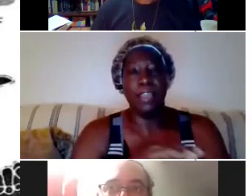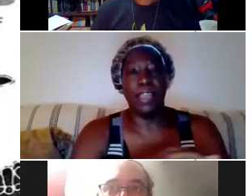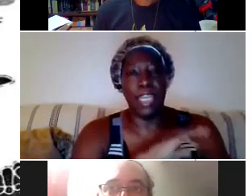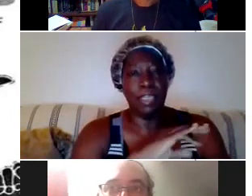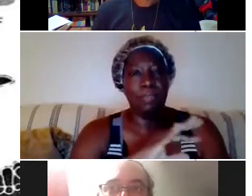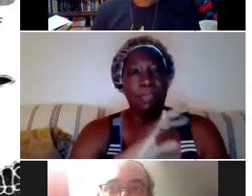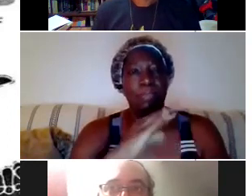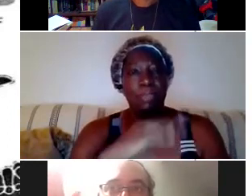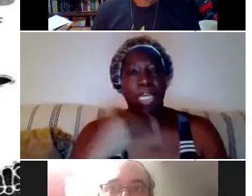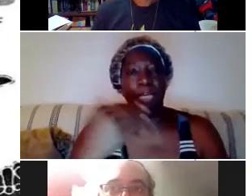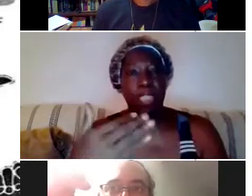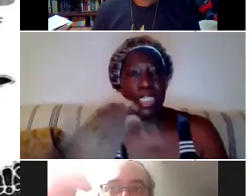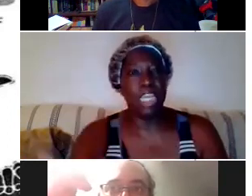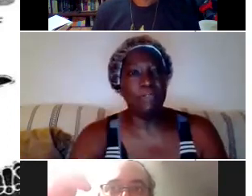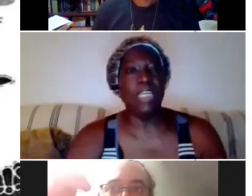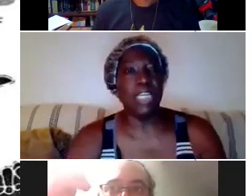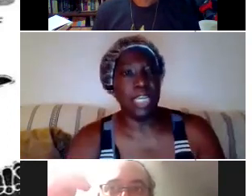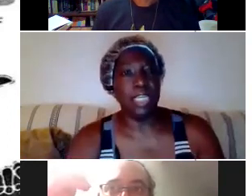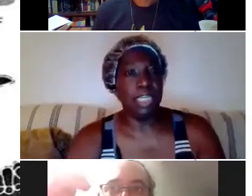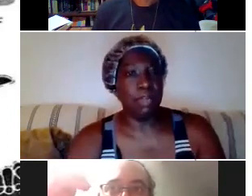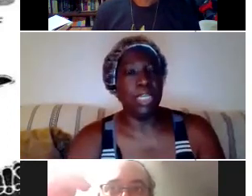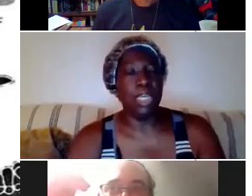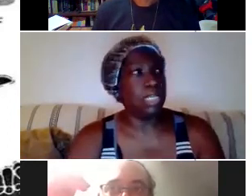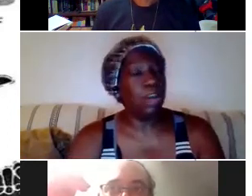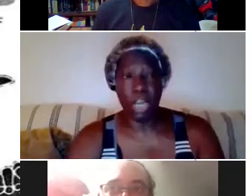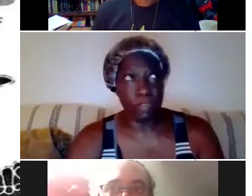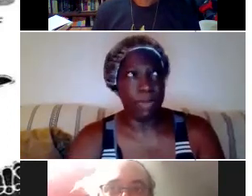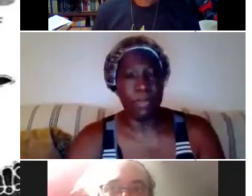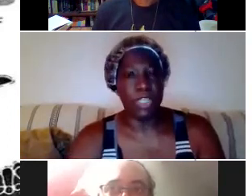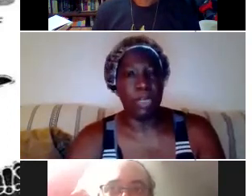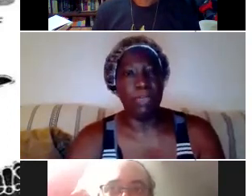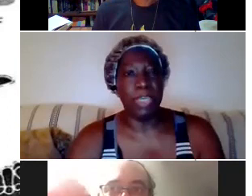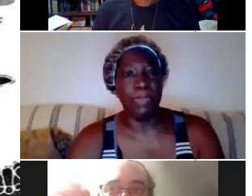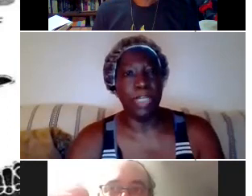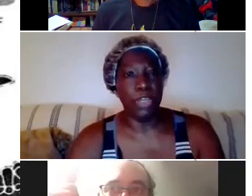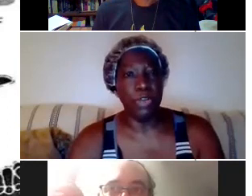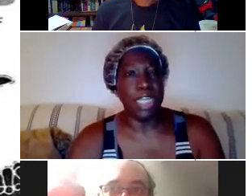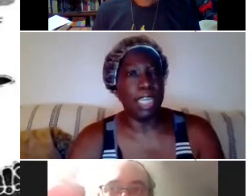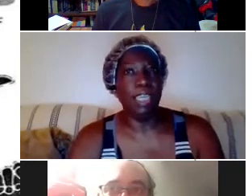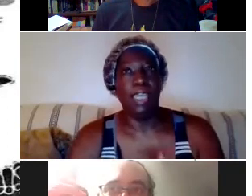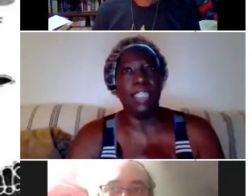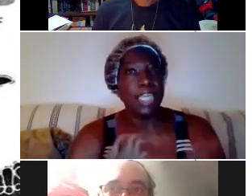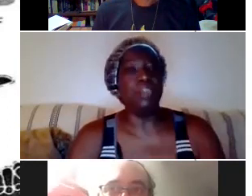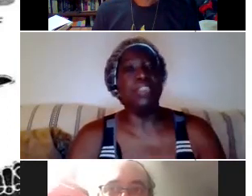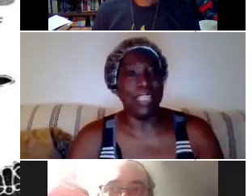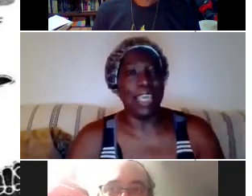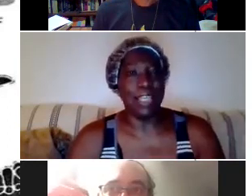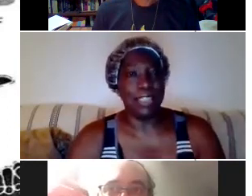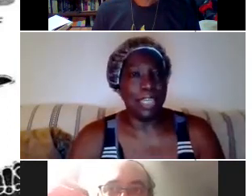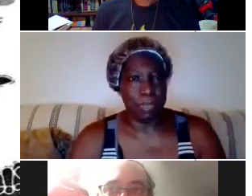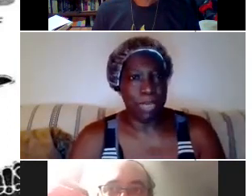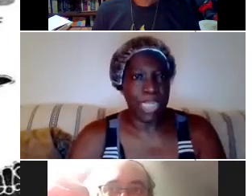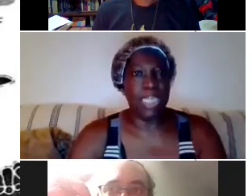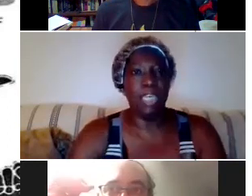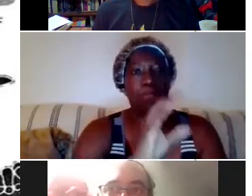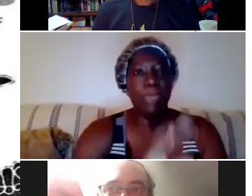that. And the deaf and non-hearing and hard of hearing, I'm sorry, community, they understand that. It's